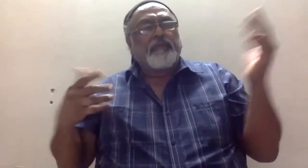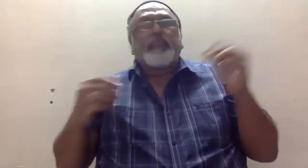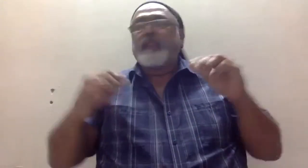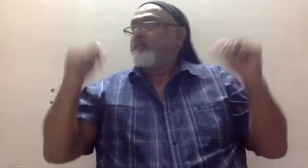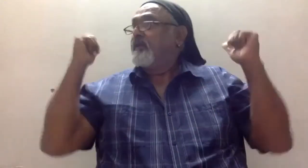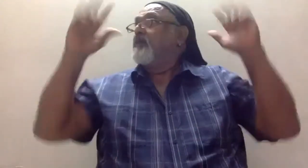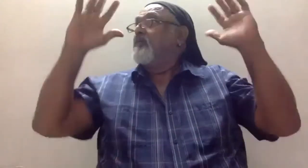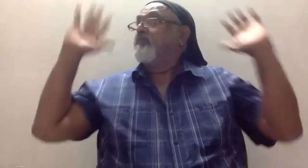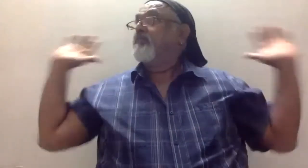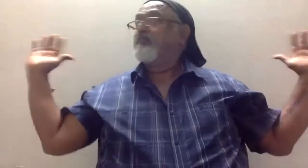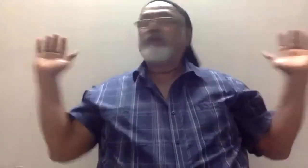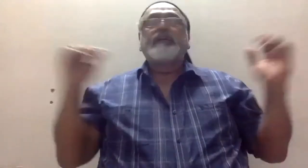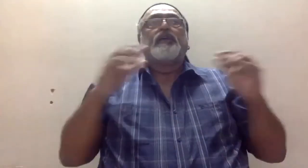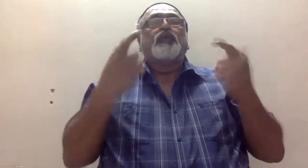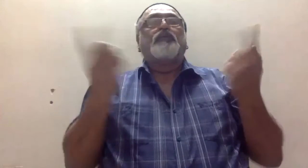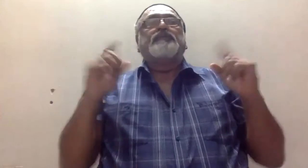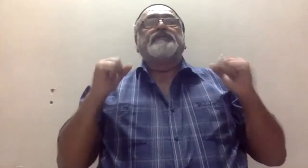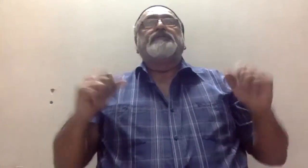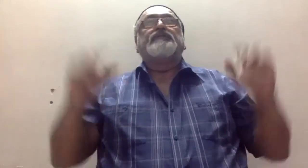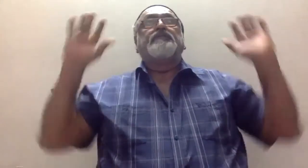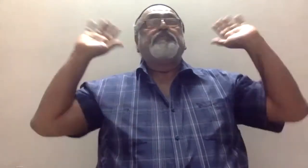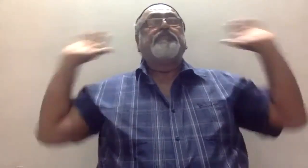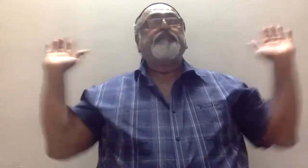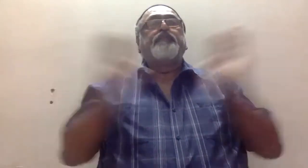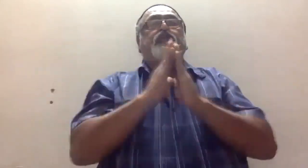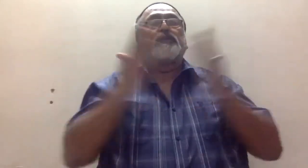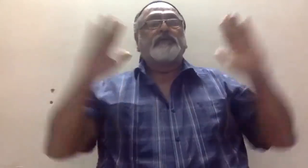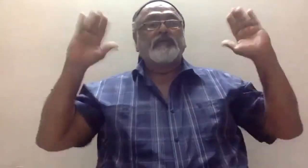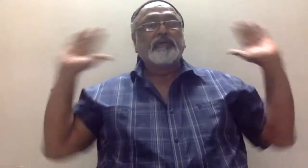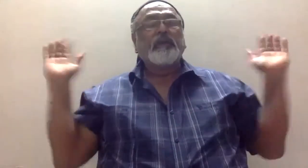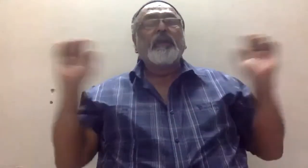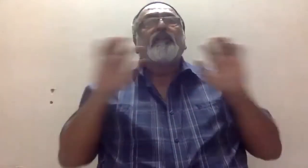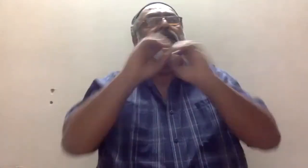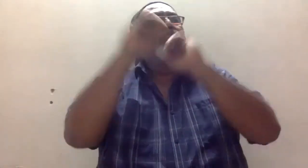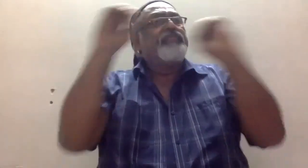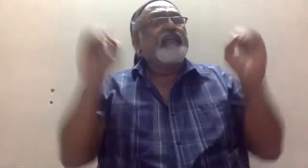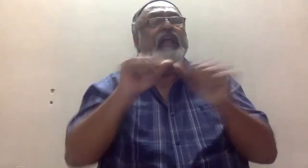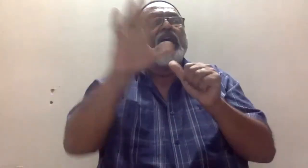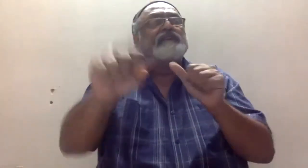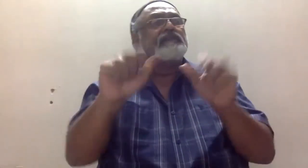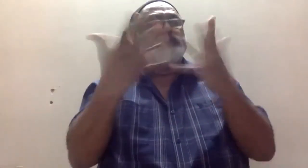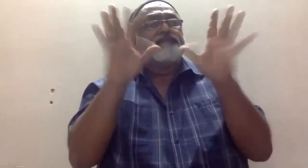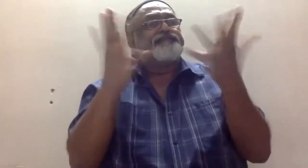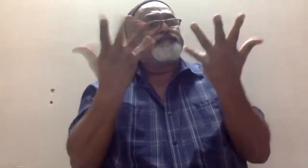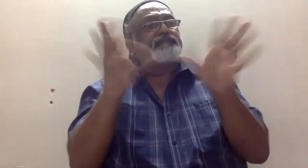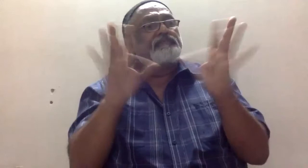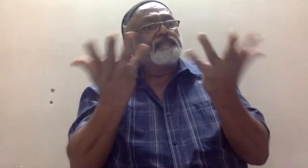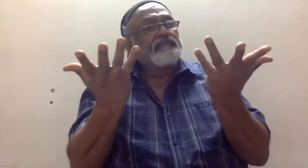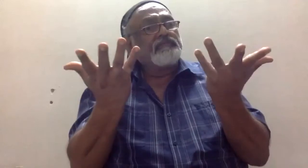in the chambers, in libraries. None of them is accessible. Can we have these in